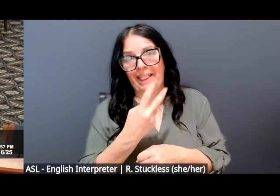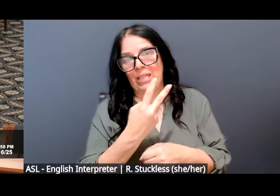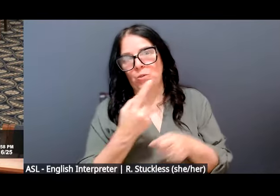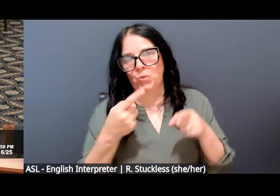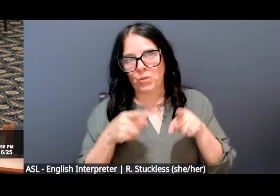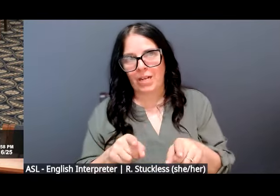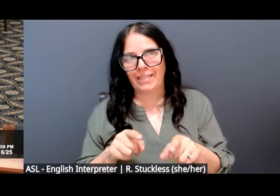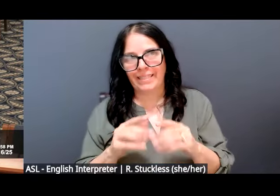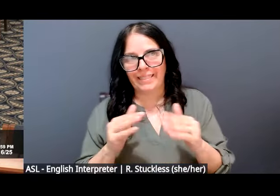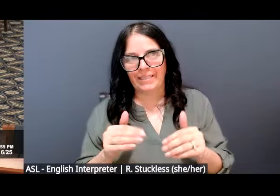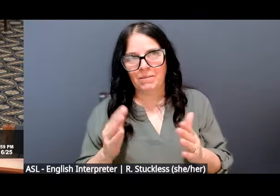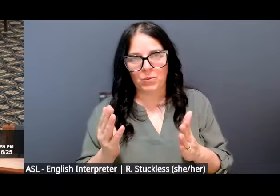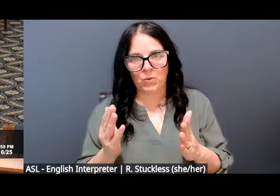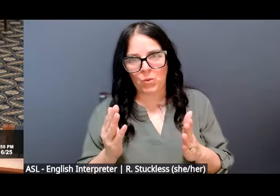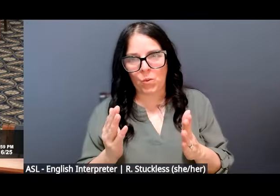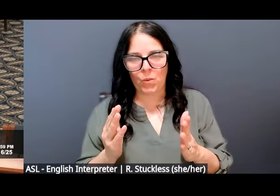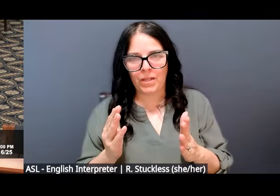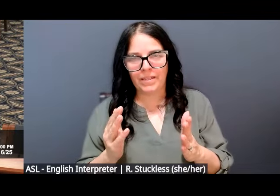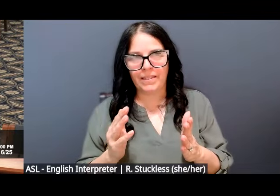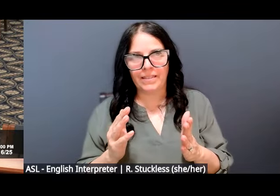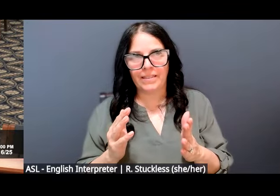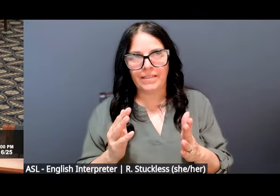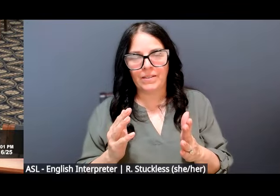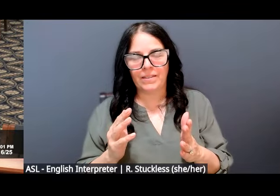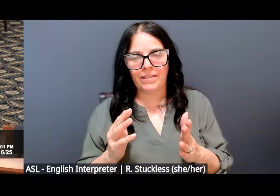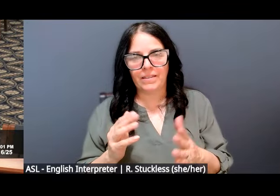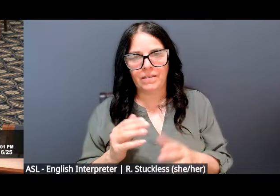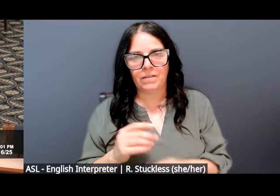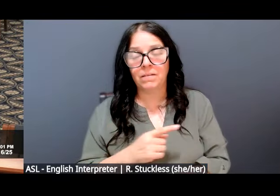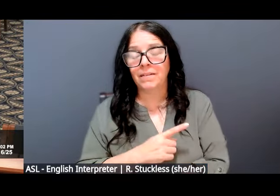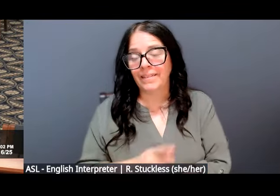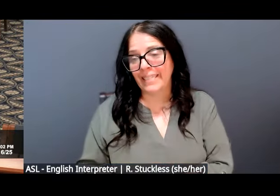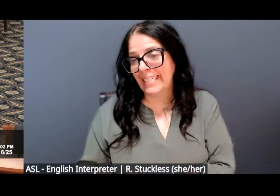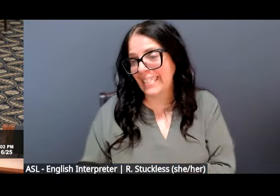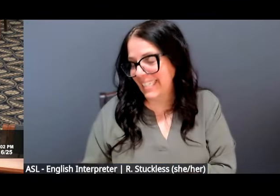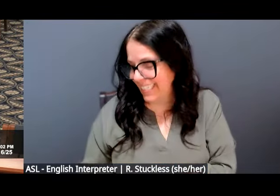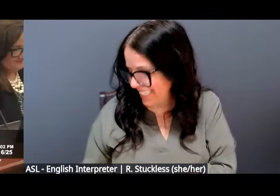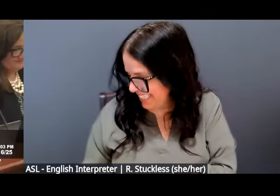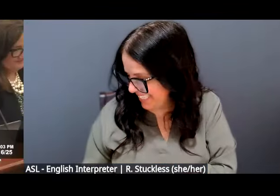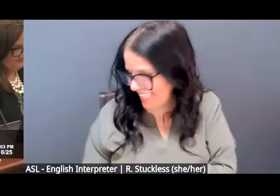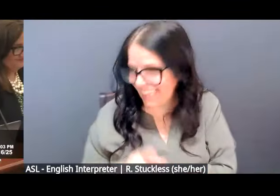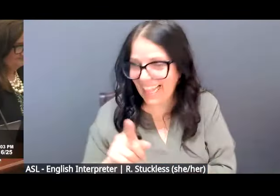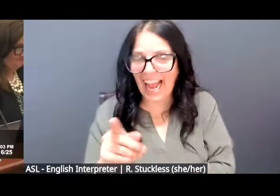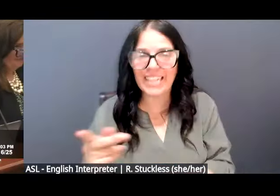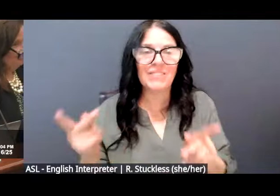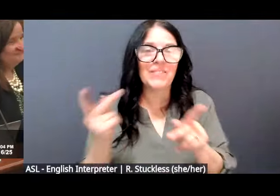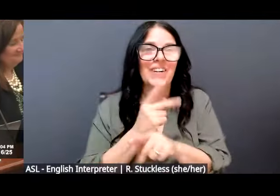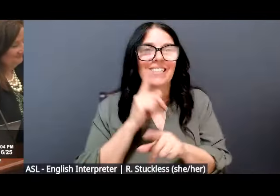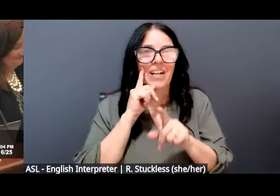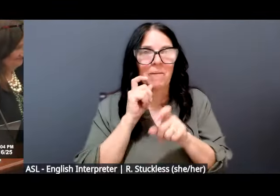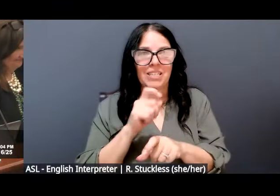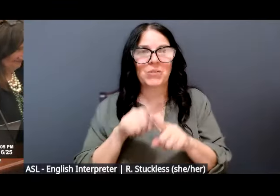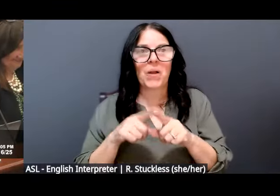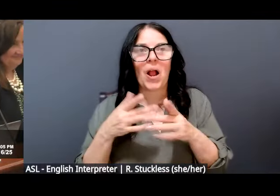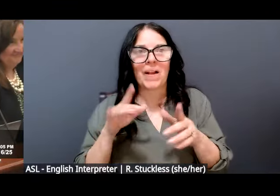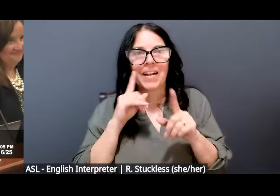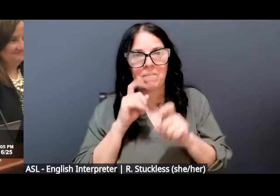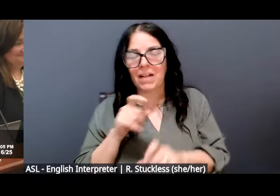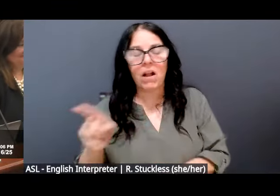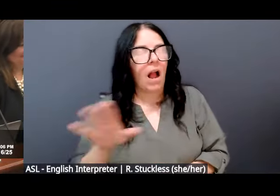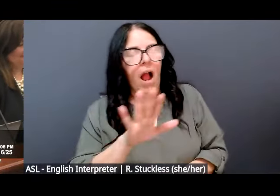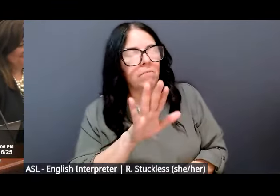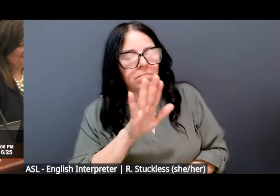So suddenly we'll have a smaller subset. That is bringing even further complexity to an already. I don't envy the complex board. It's a